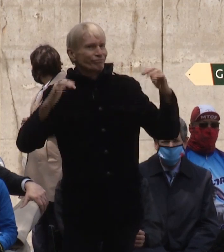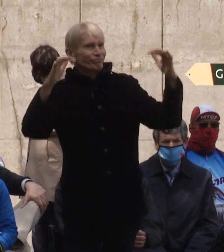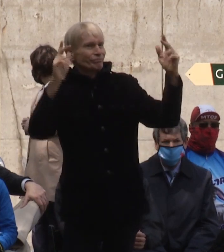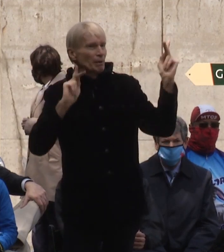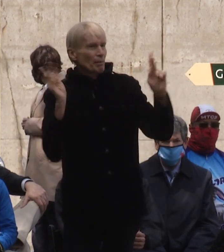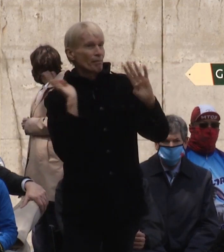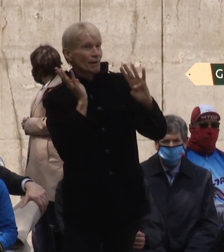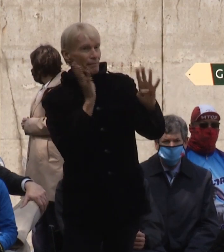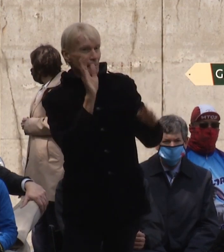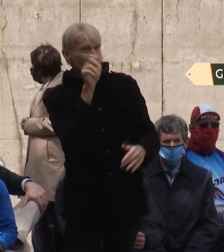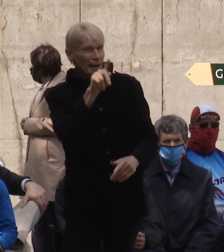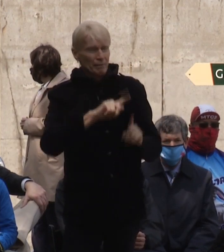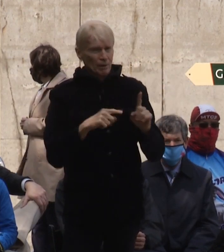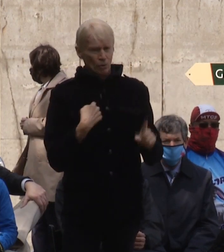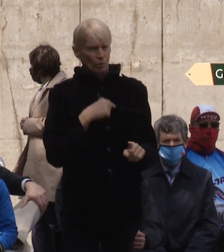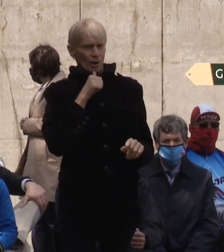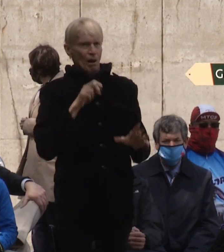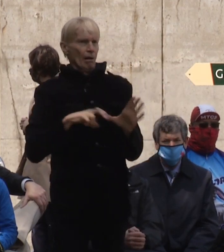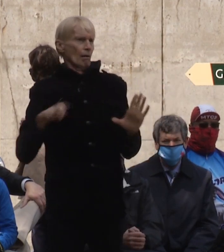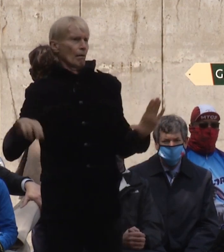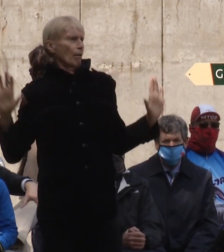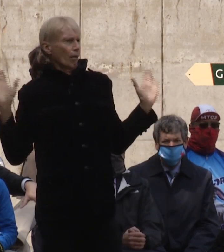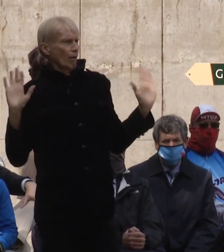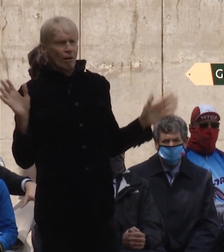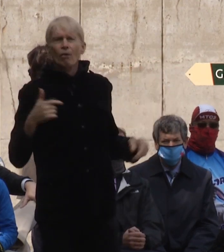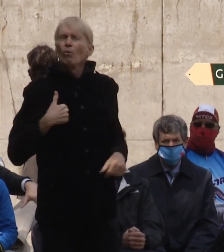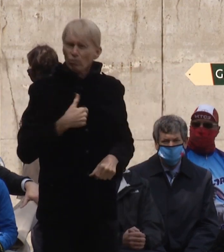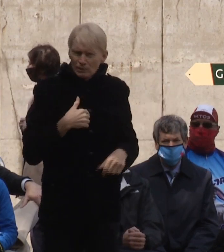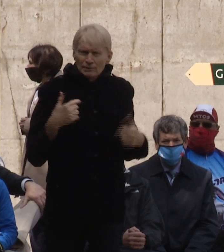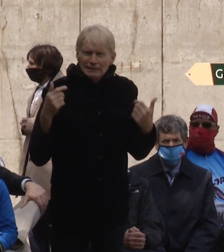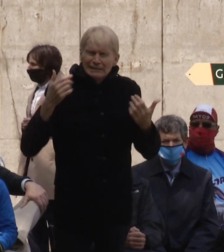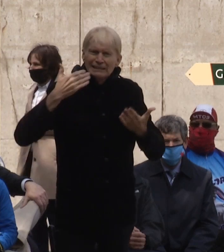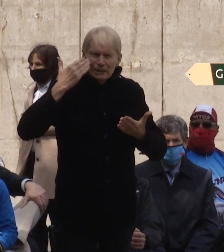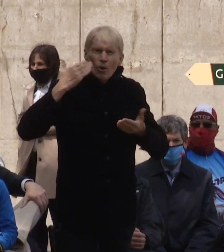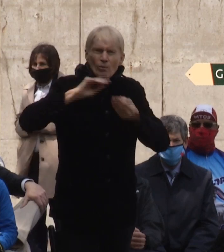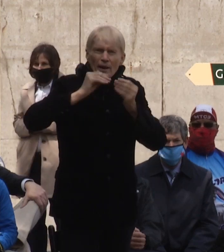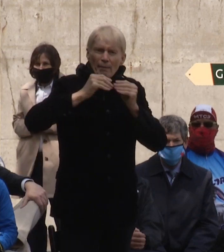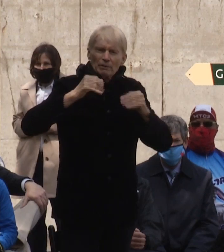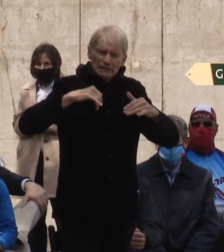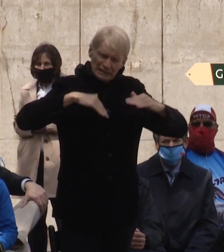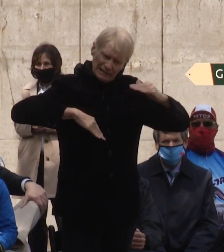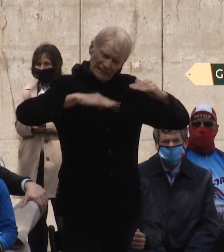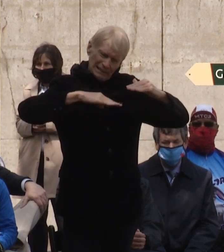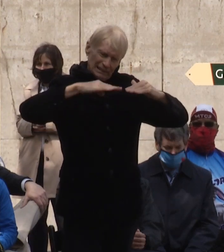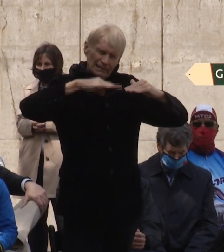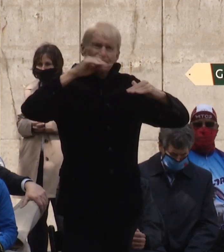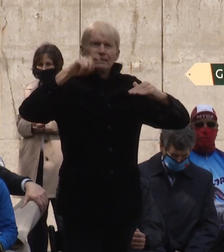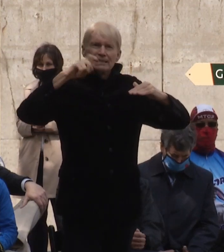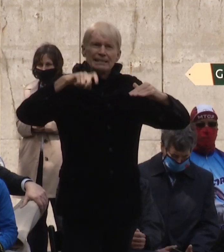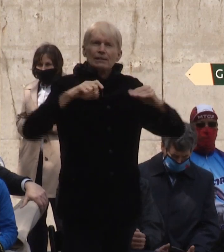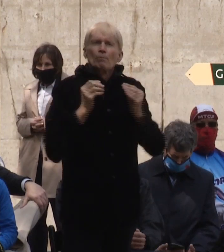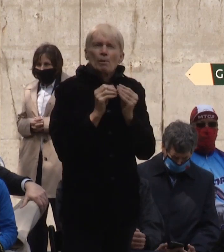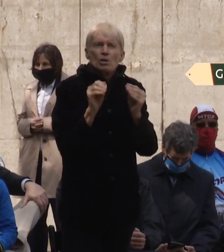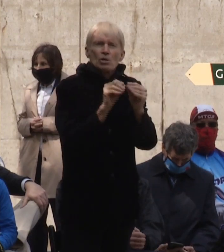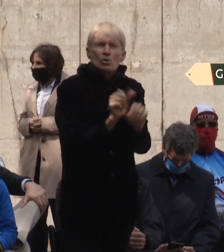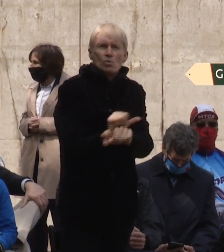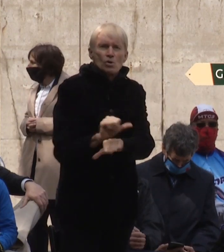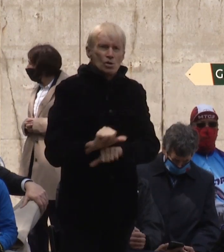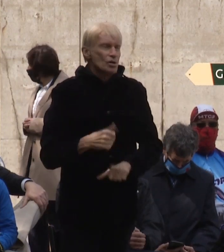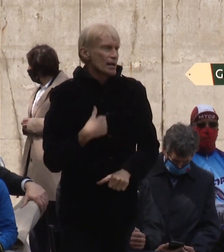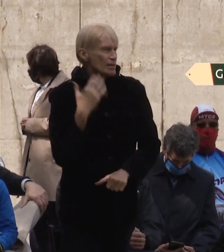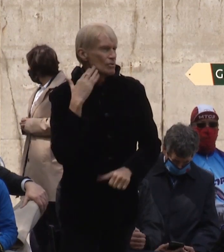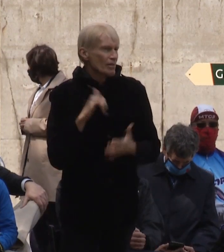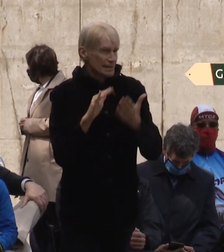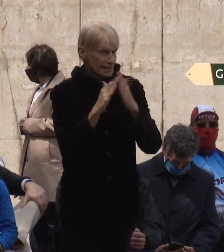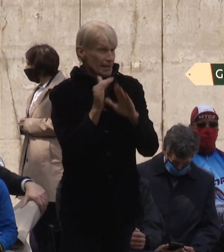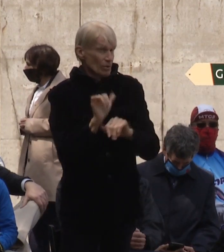not resting. We're not where we need to be when it comes to vaccine. So we've got more work to do. My view is city workers really have to